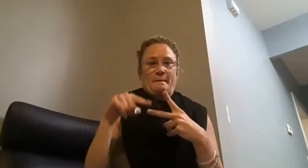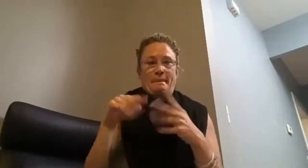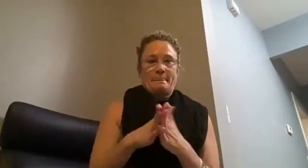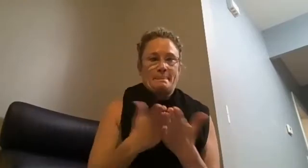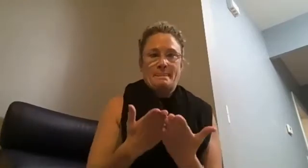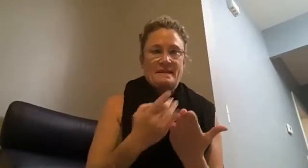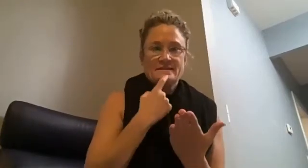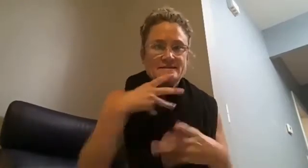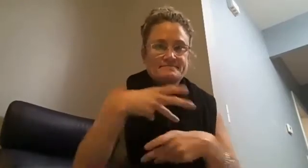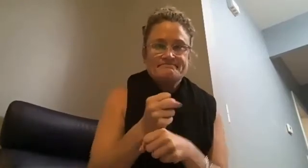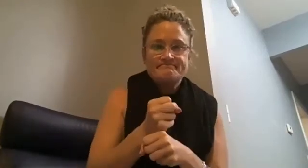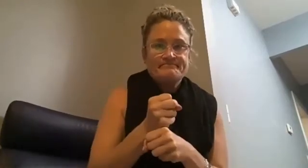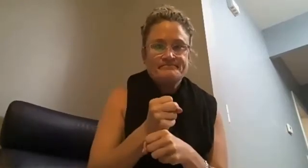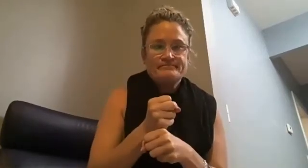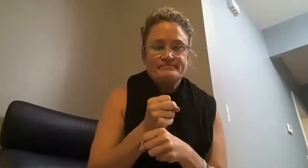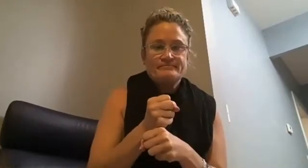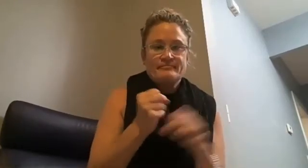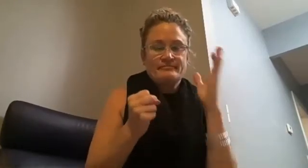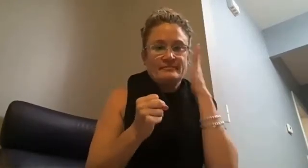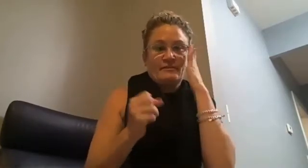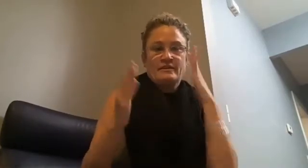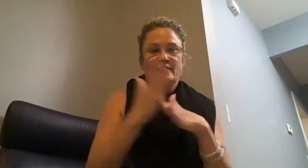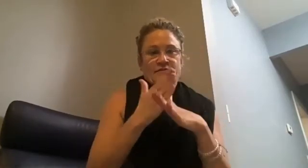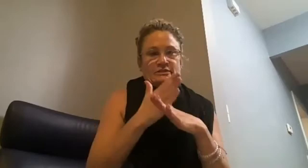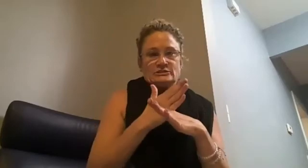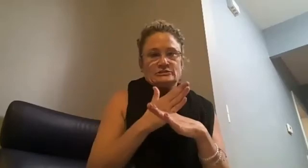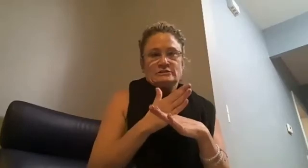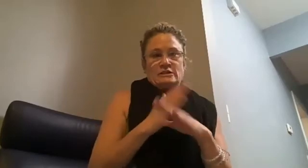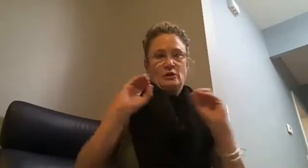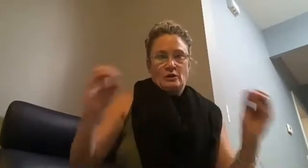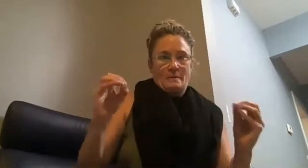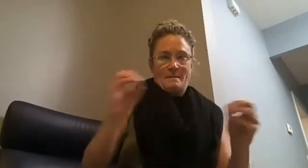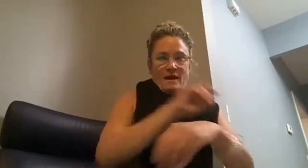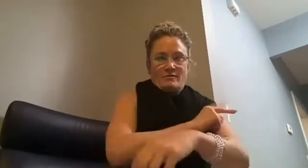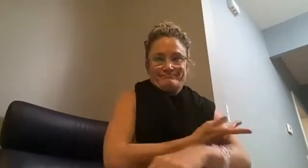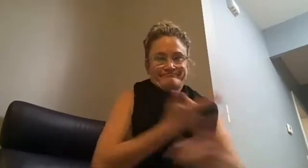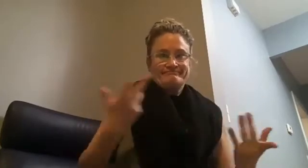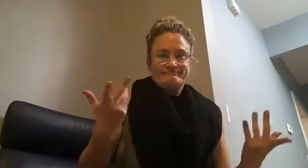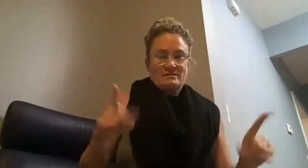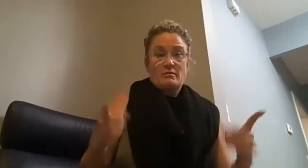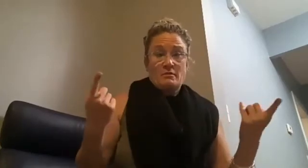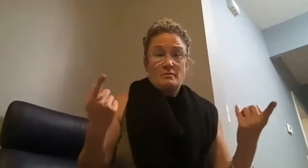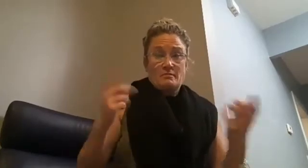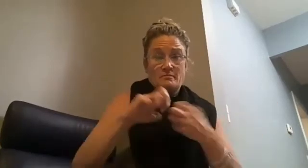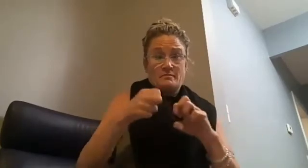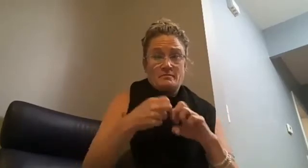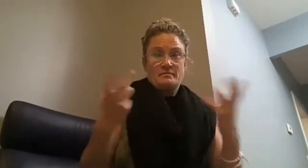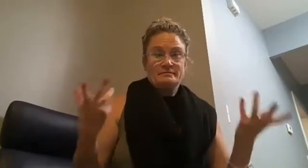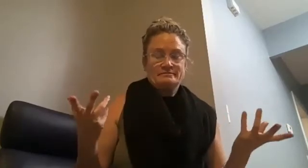simply says, for the average alcoholic, lack of power was our dilemma. Lack of power was our dilemma. And what my sponsor